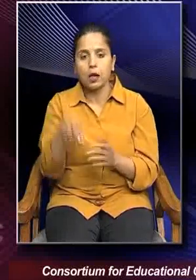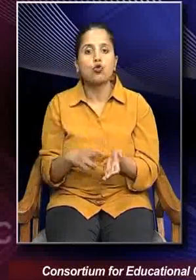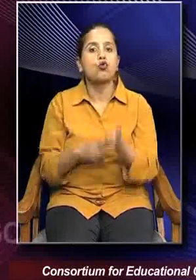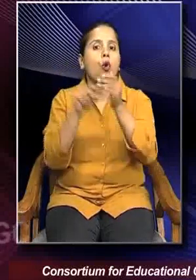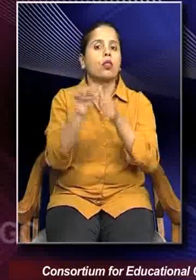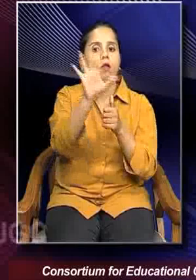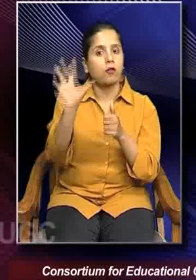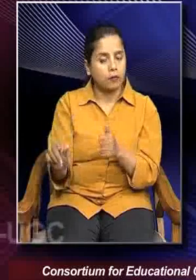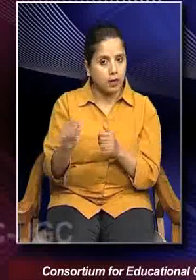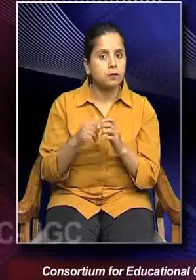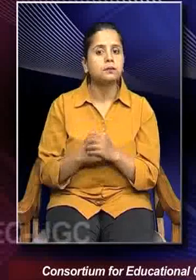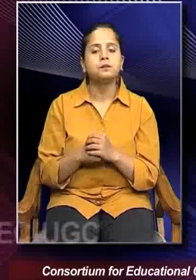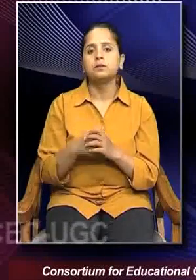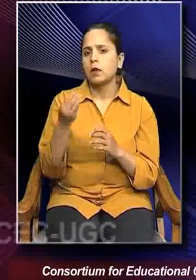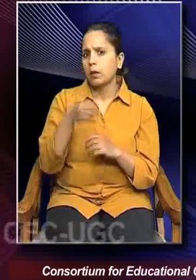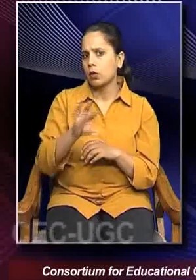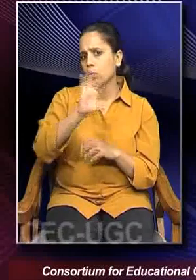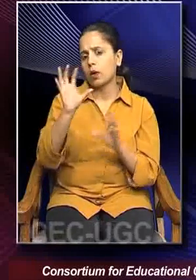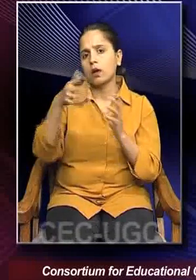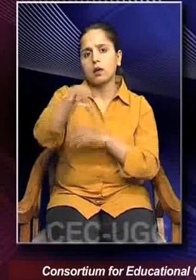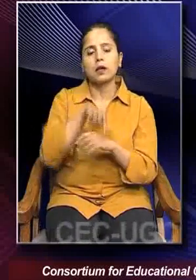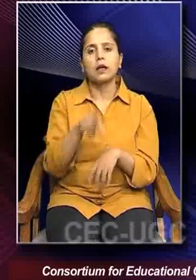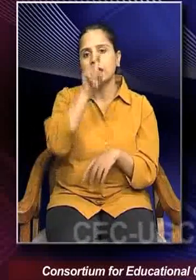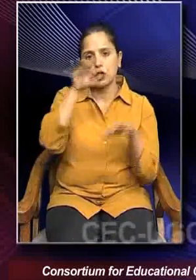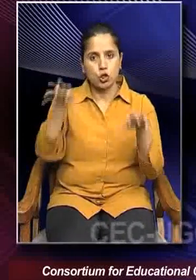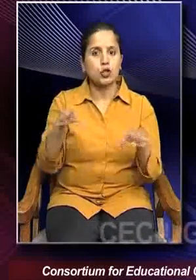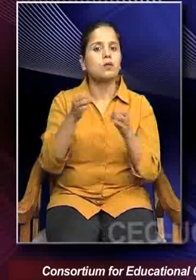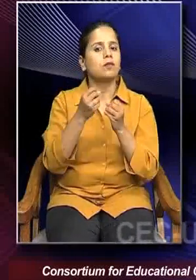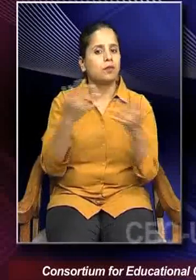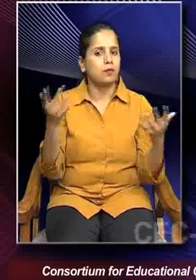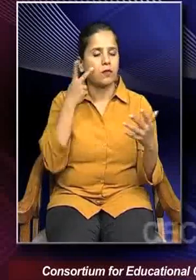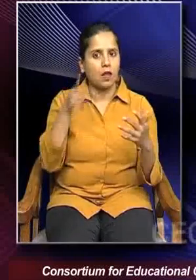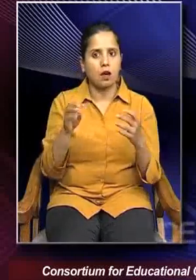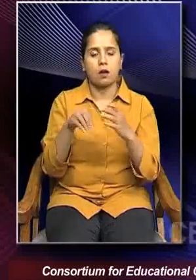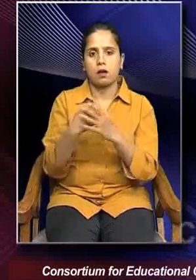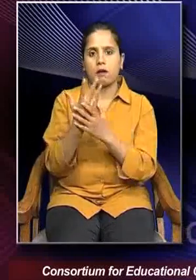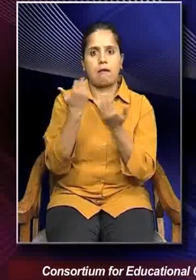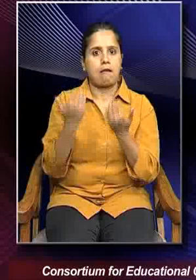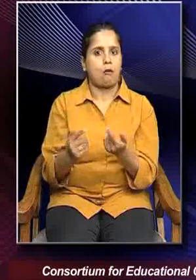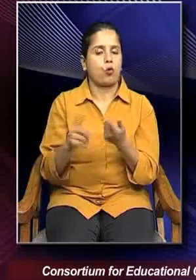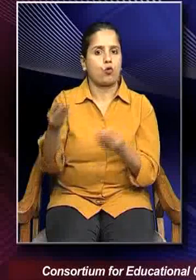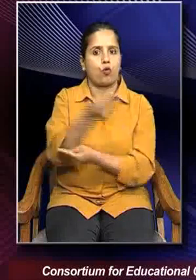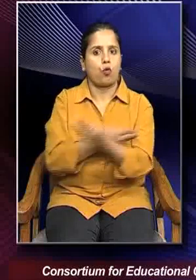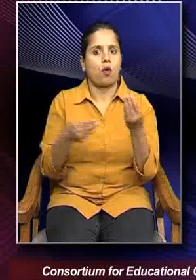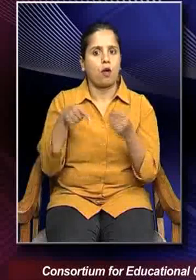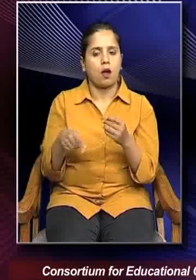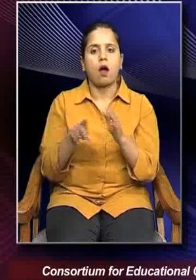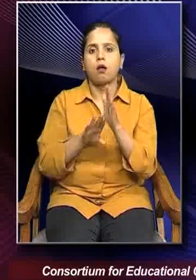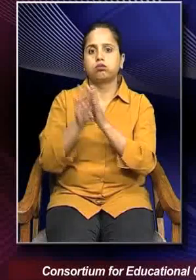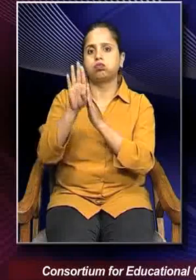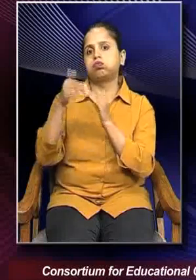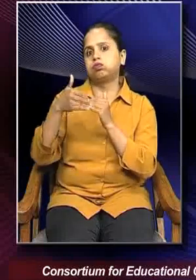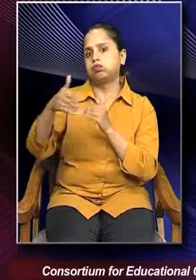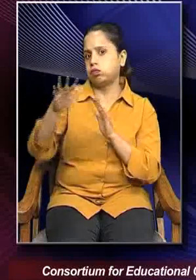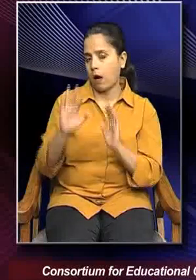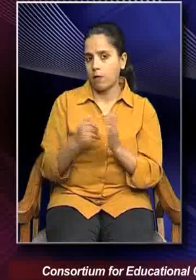Africa, some of these countries such as Egypt. So these are emerging economies, rapidly developing economies,